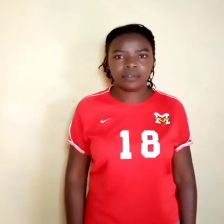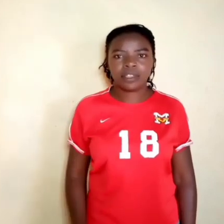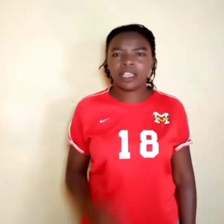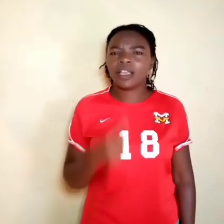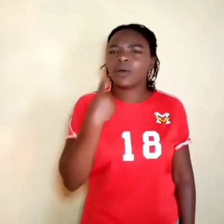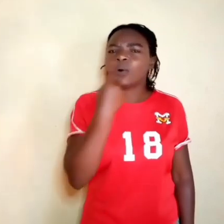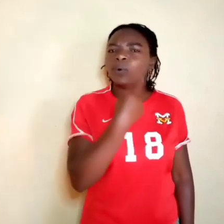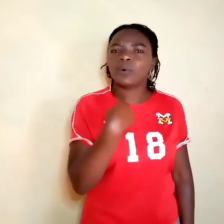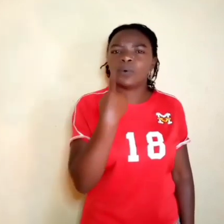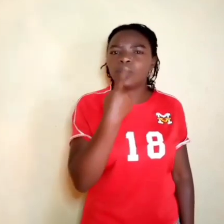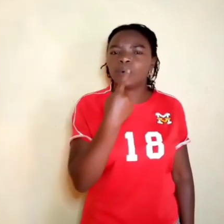Who.